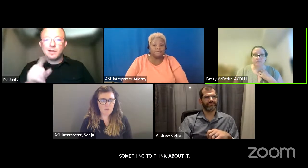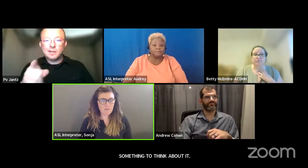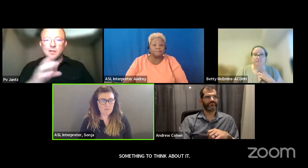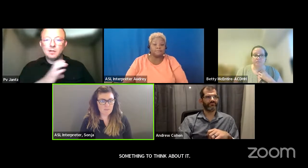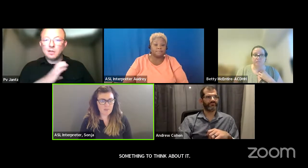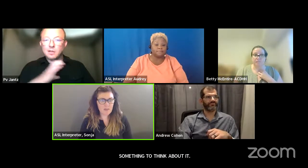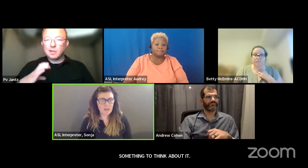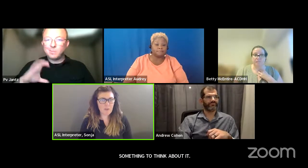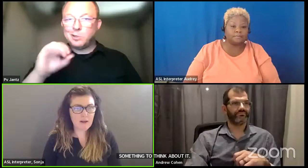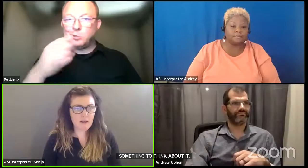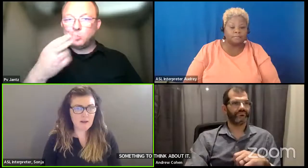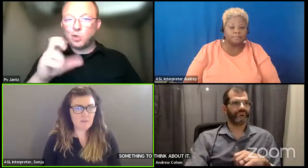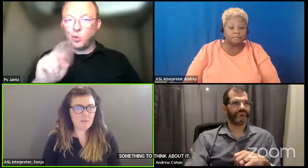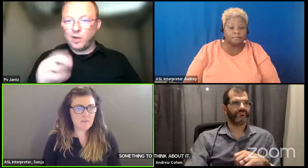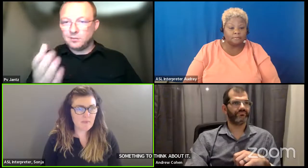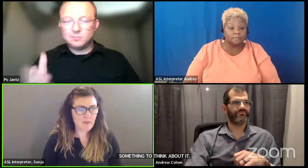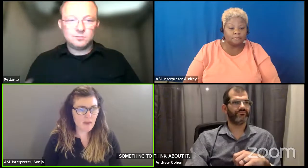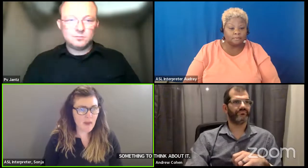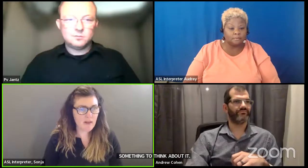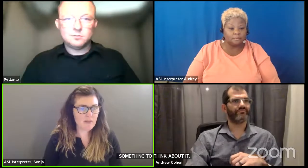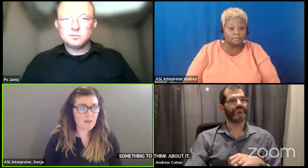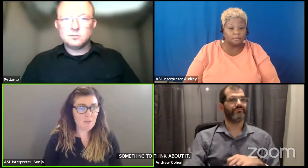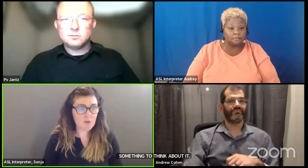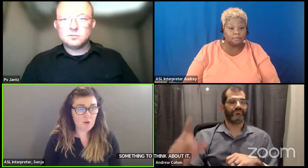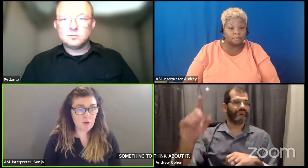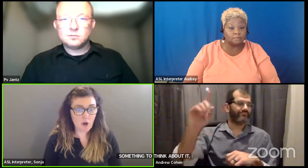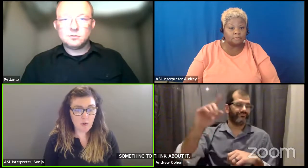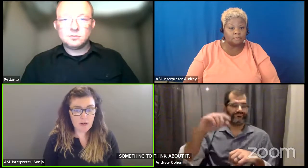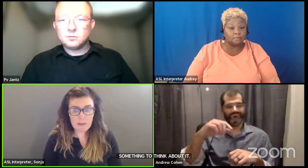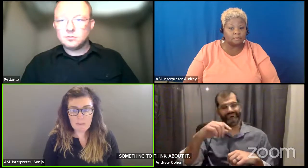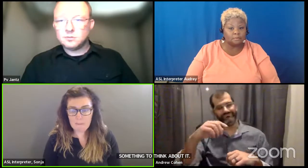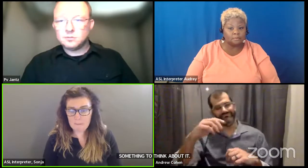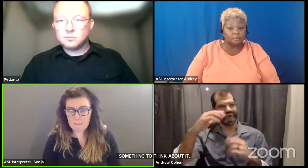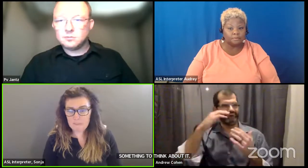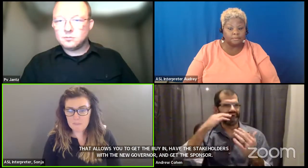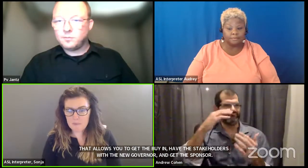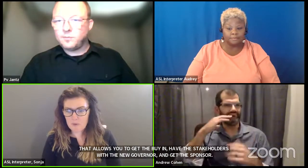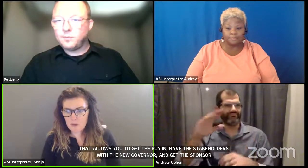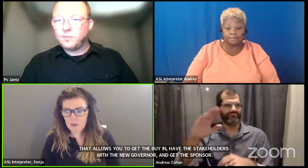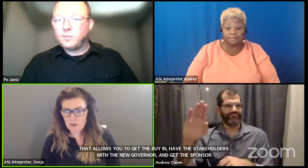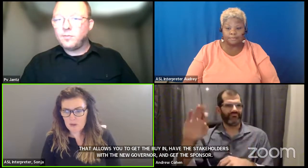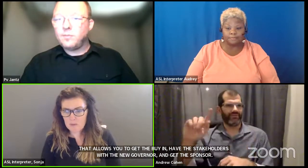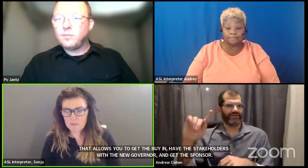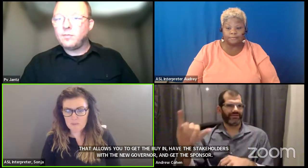Thank you. Thank you, Betty. And Commissioner Cohen?